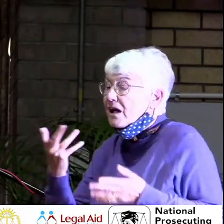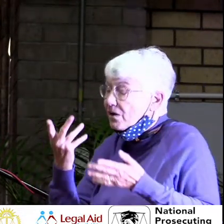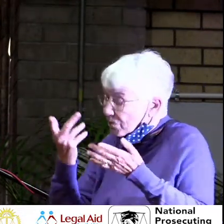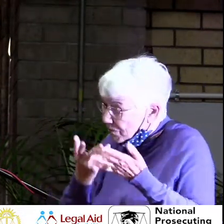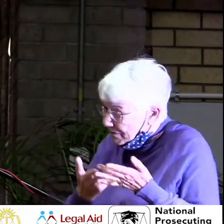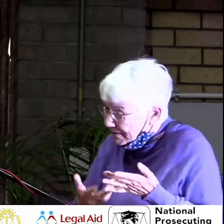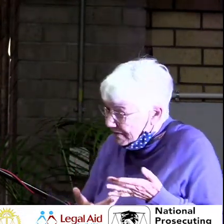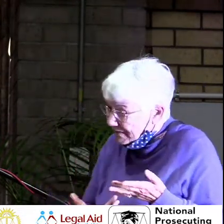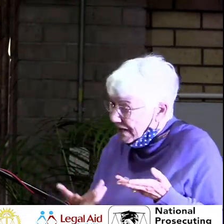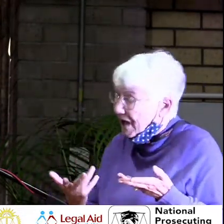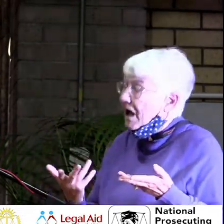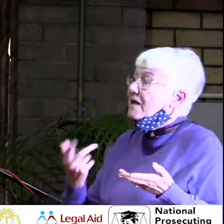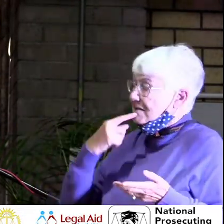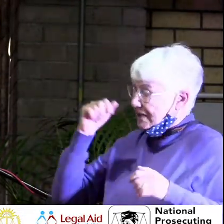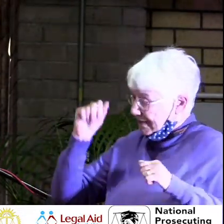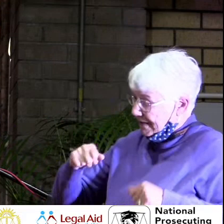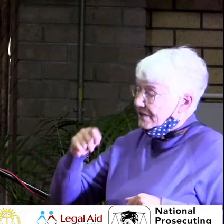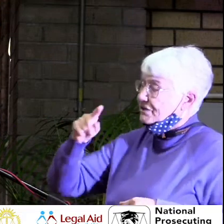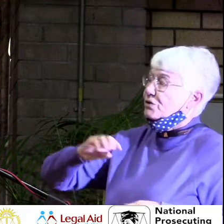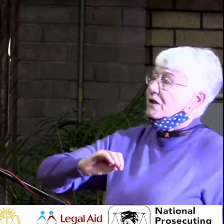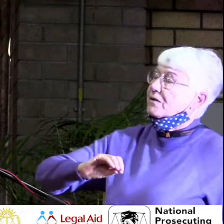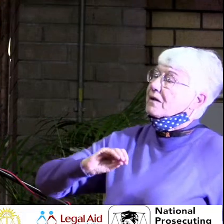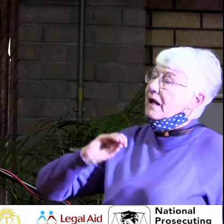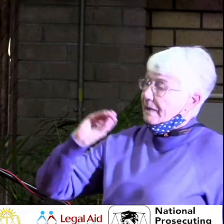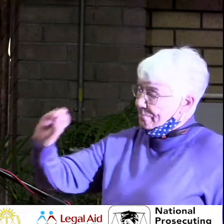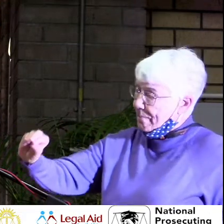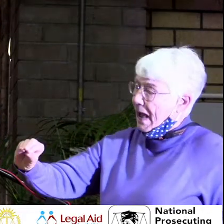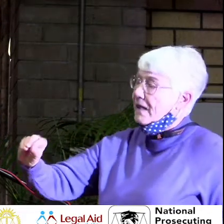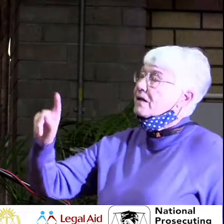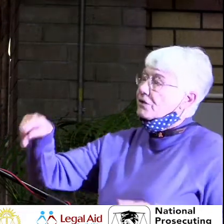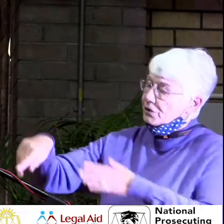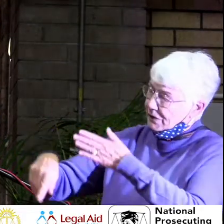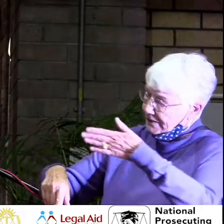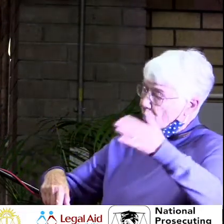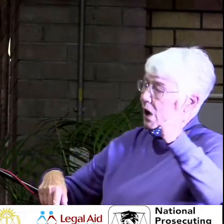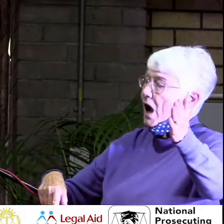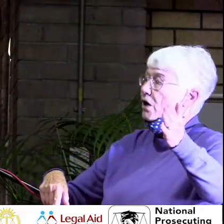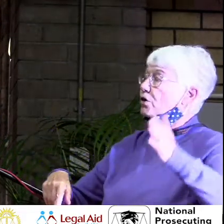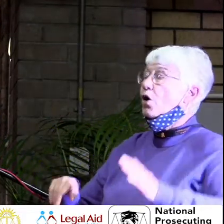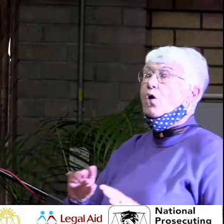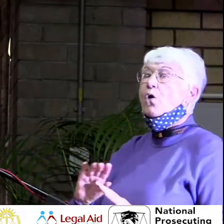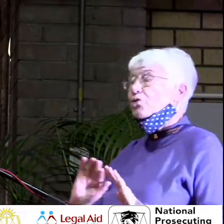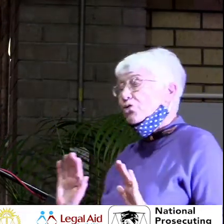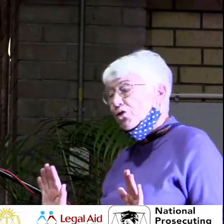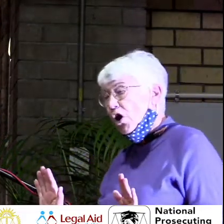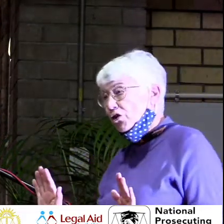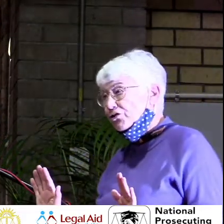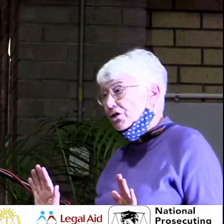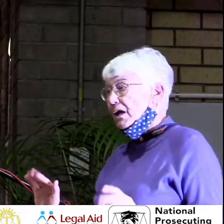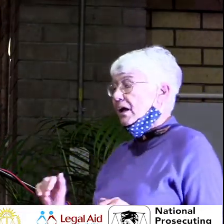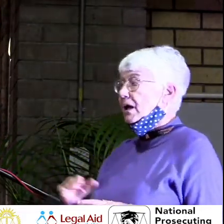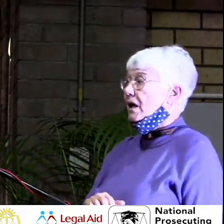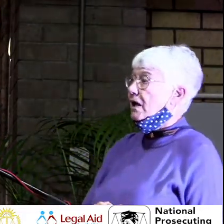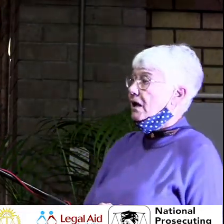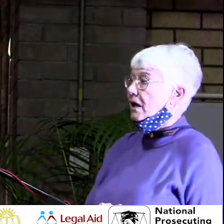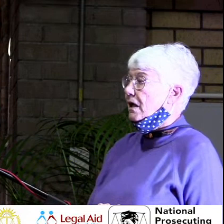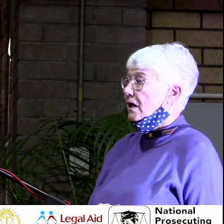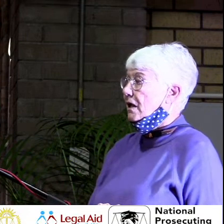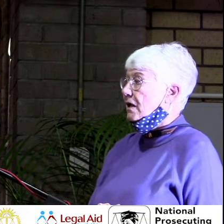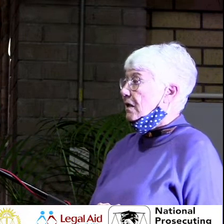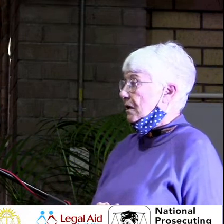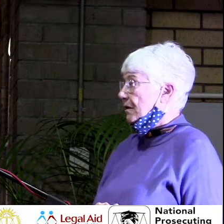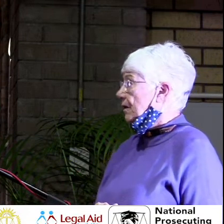past, the state had to prove that you shouldn't get bail. Now, in the more